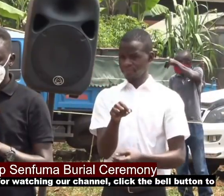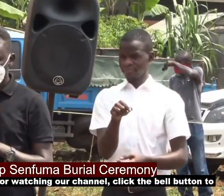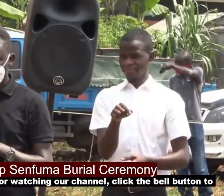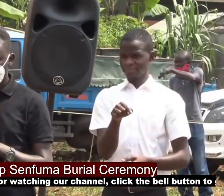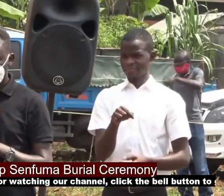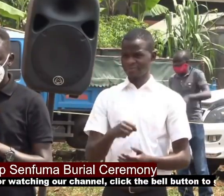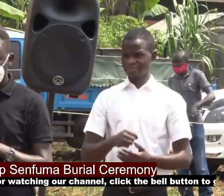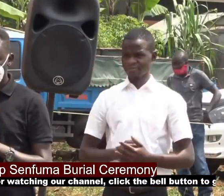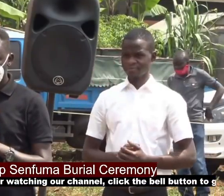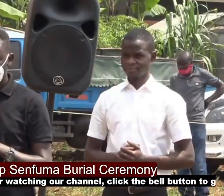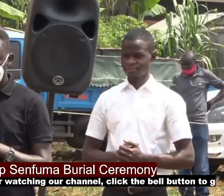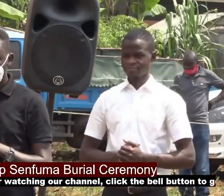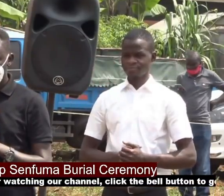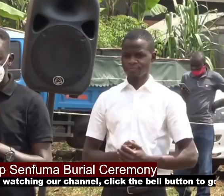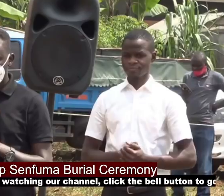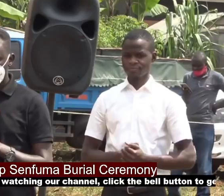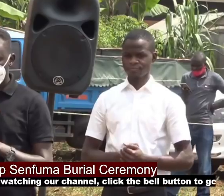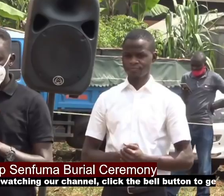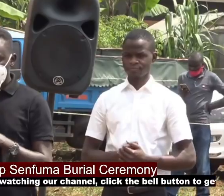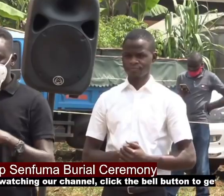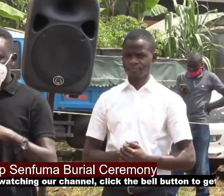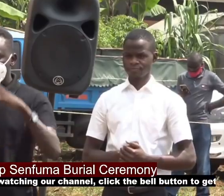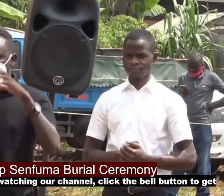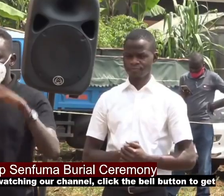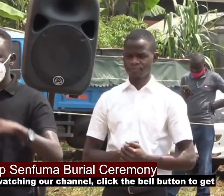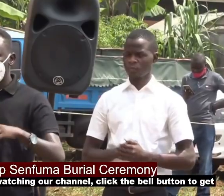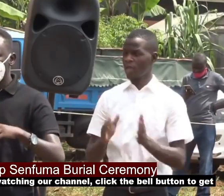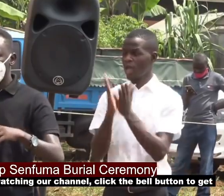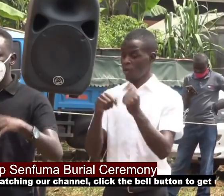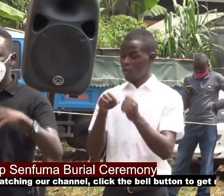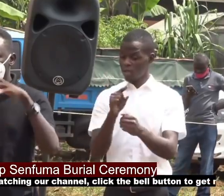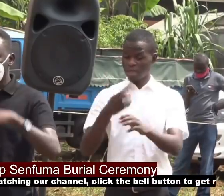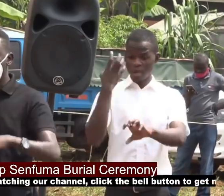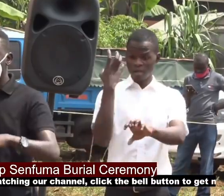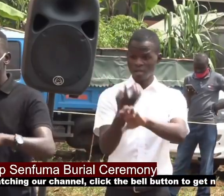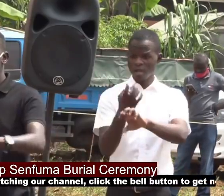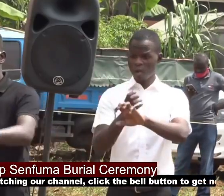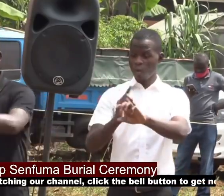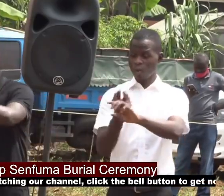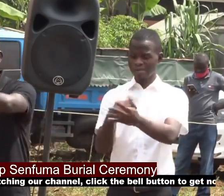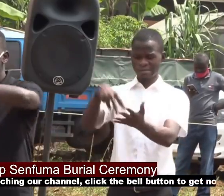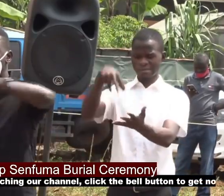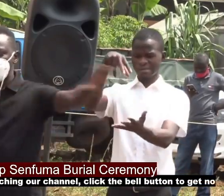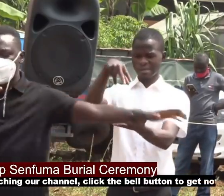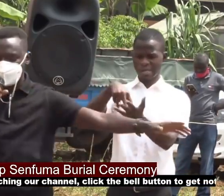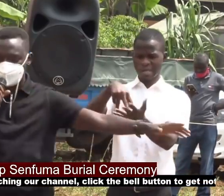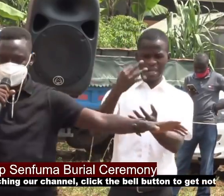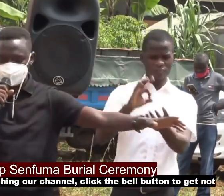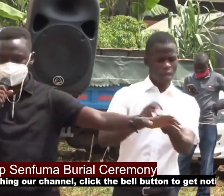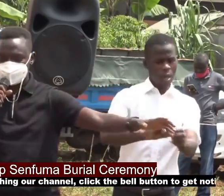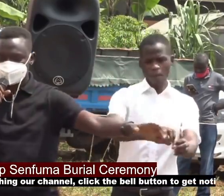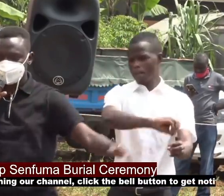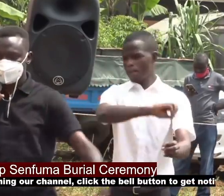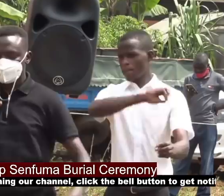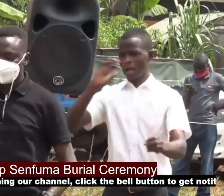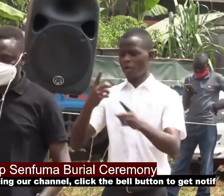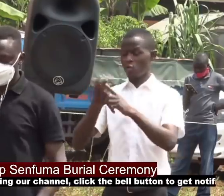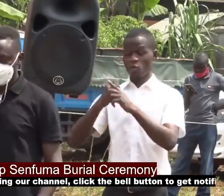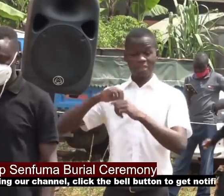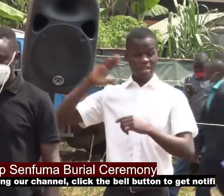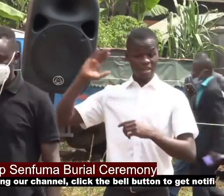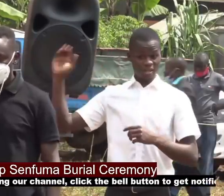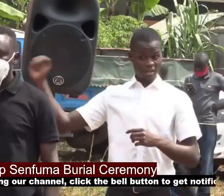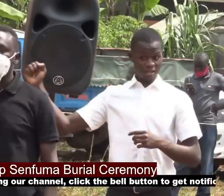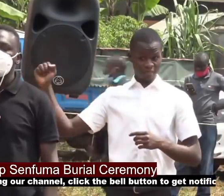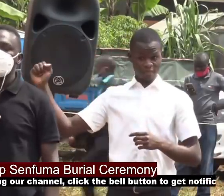a certain point where you stand on a stone. Ngejinja elyo bolimirira ko bilikanyuga kukono. And if you stand on